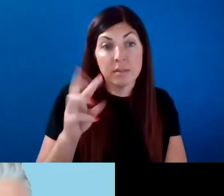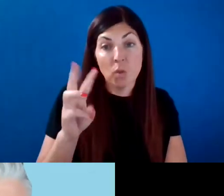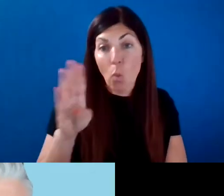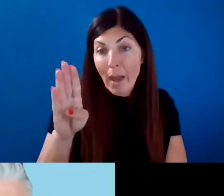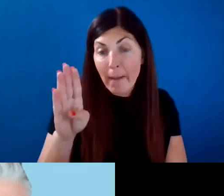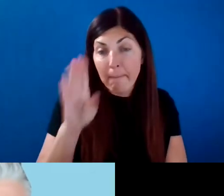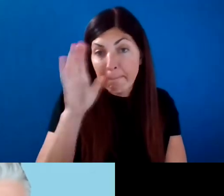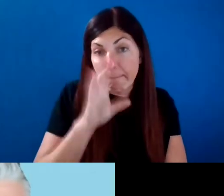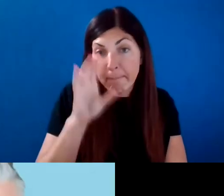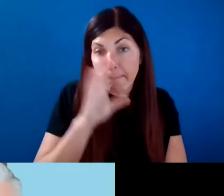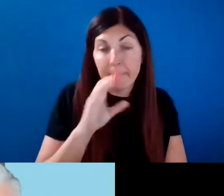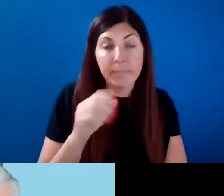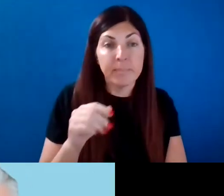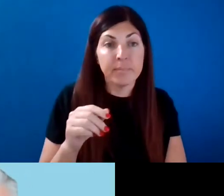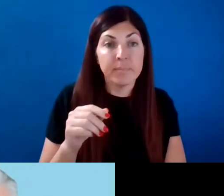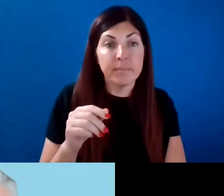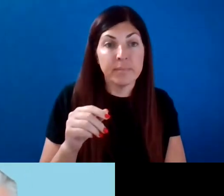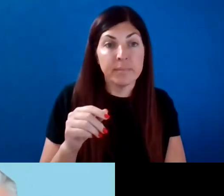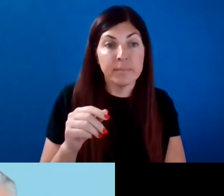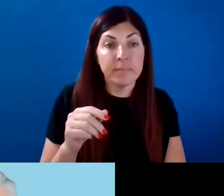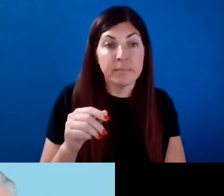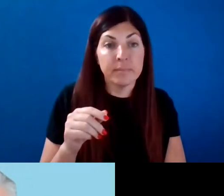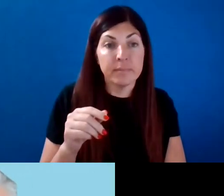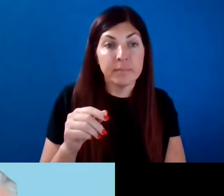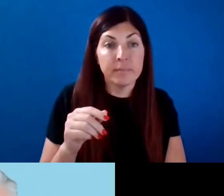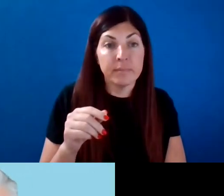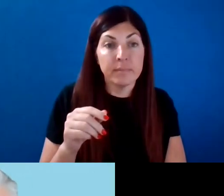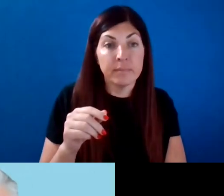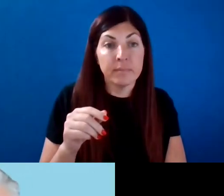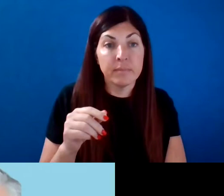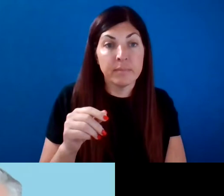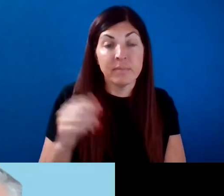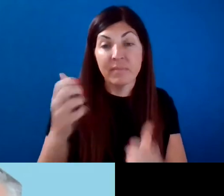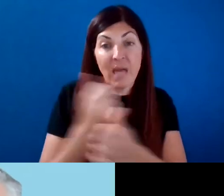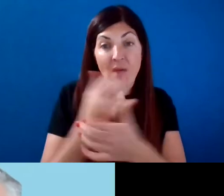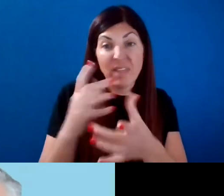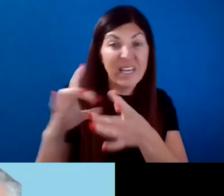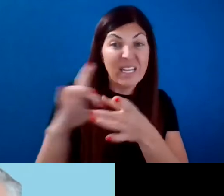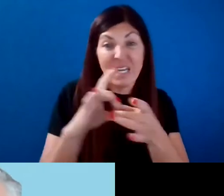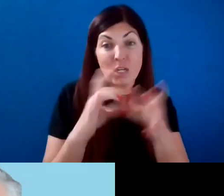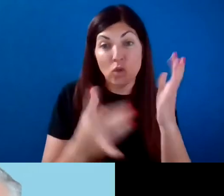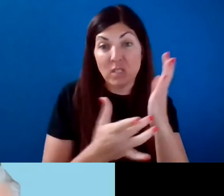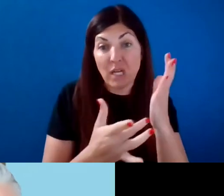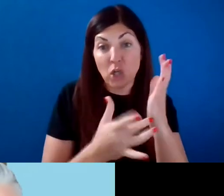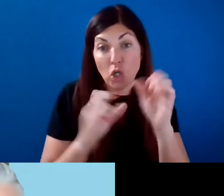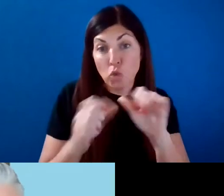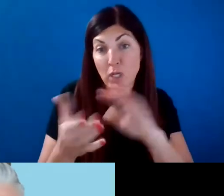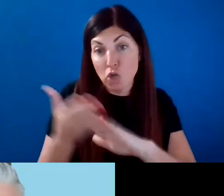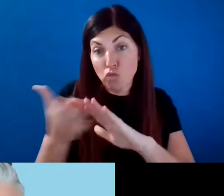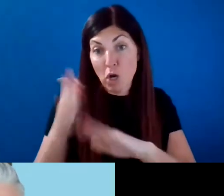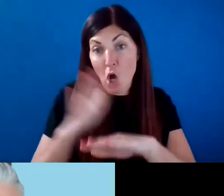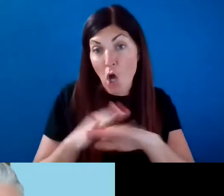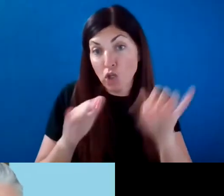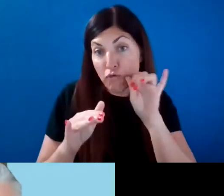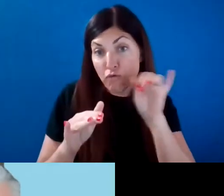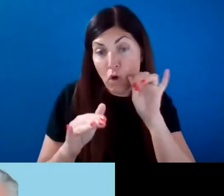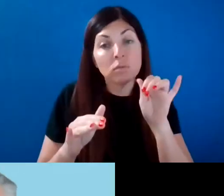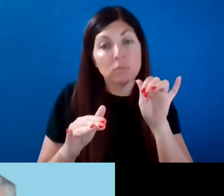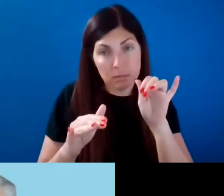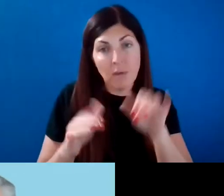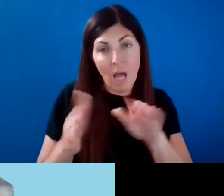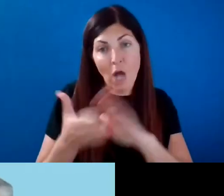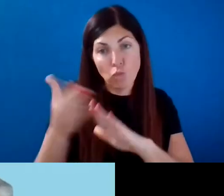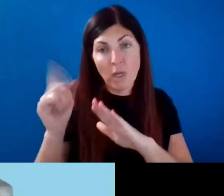browsing and everything that's possibly connected to technology that you can run through a cell phone, I do. It is